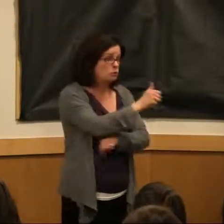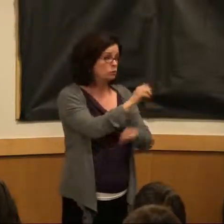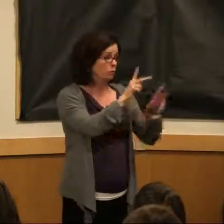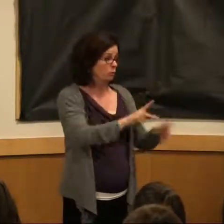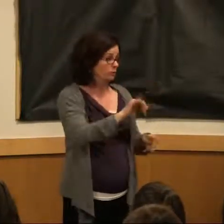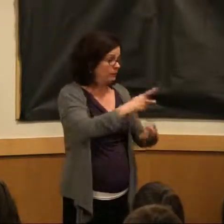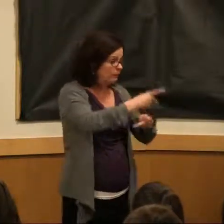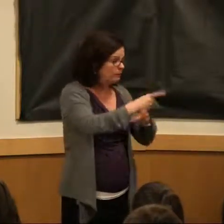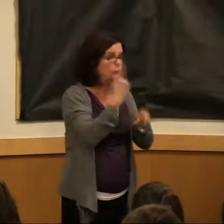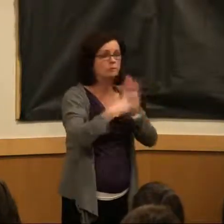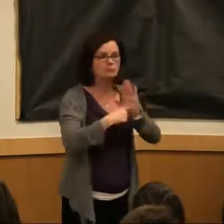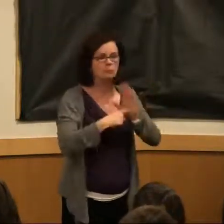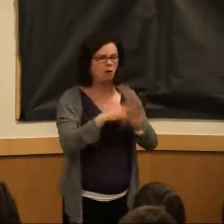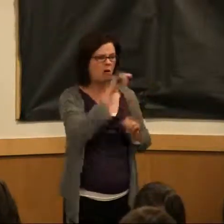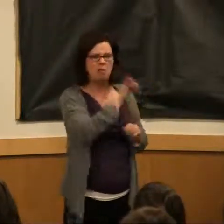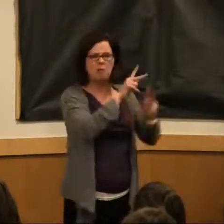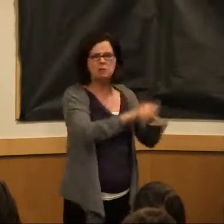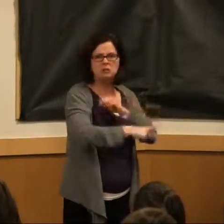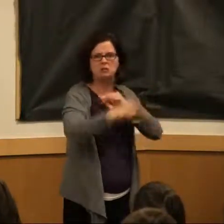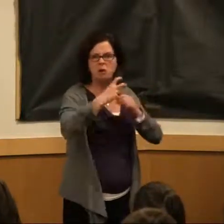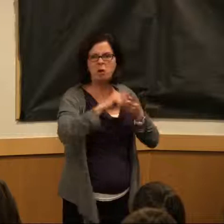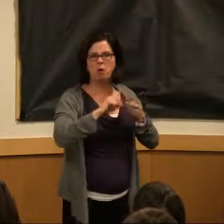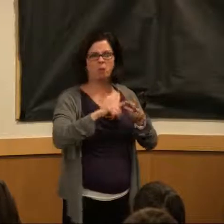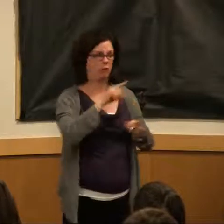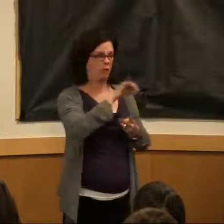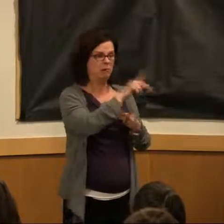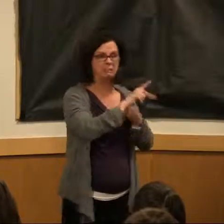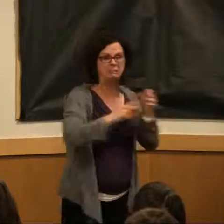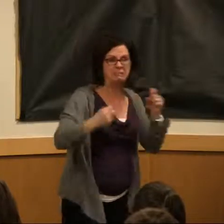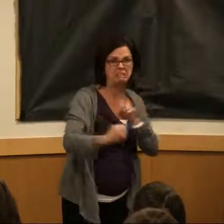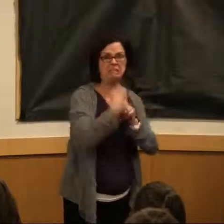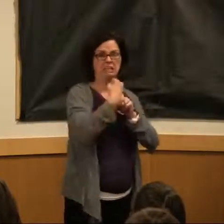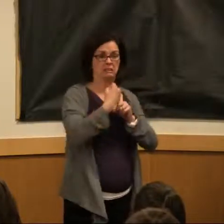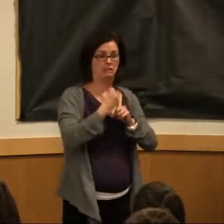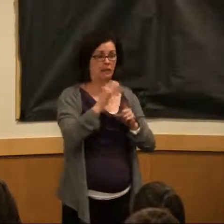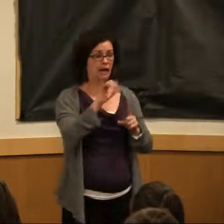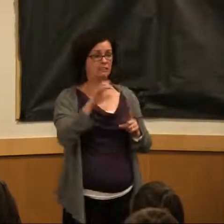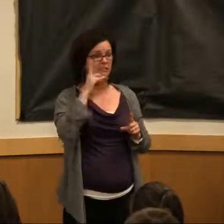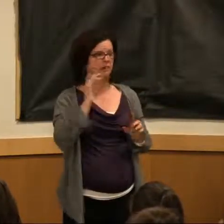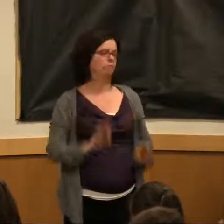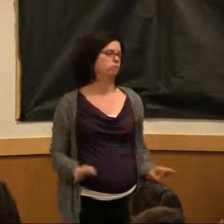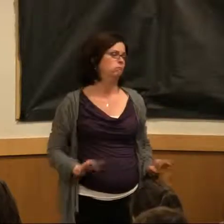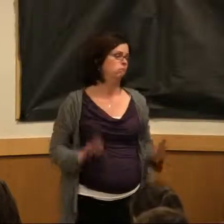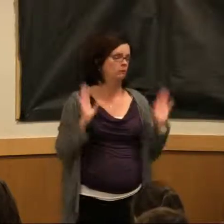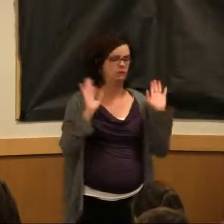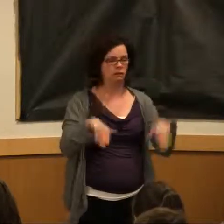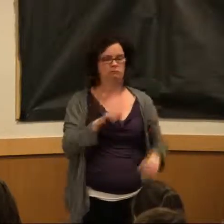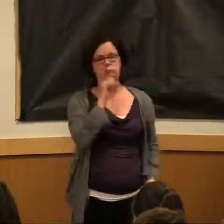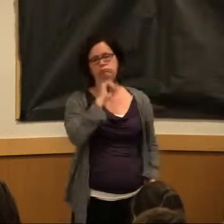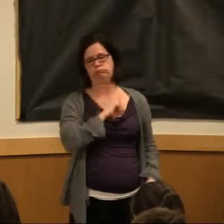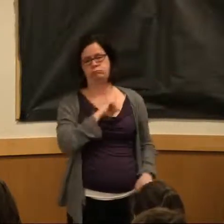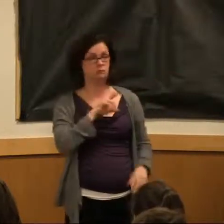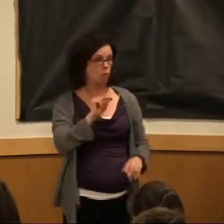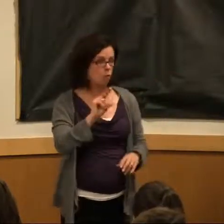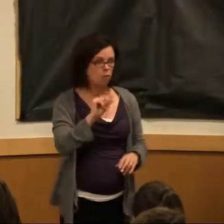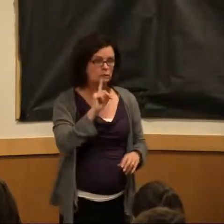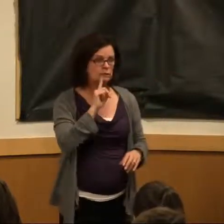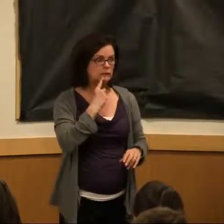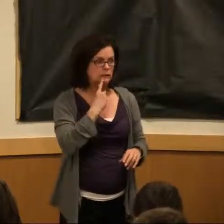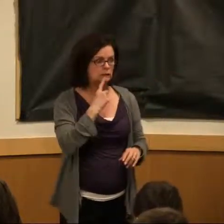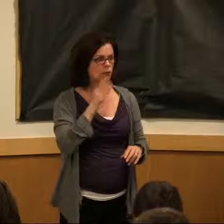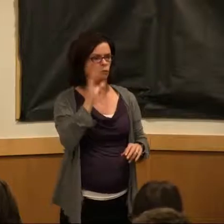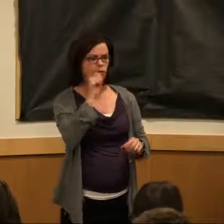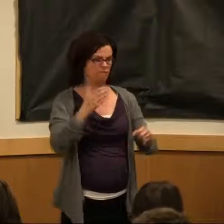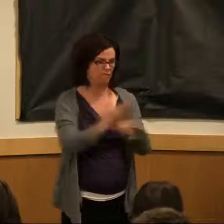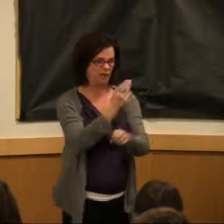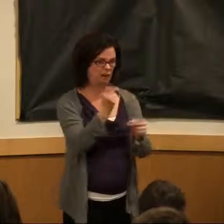they've stolen something from me, they've hit me, we take it very seriously. We don't fire you on the spot, but we